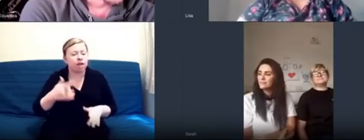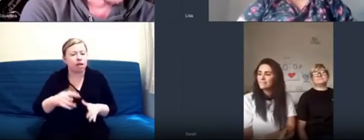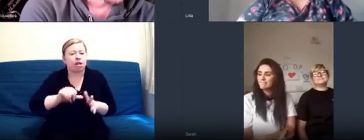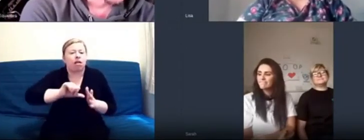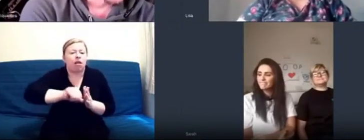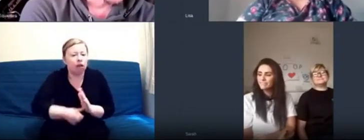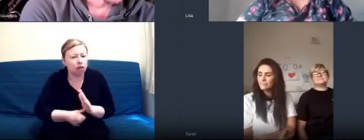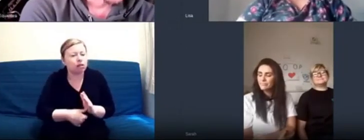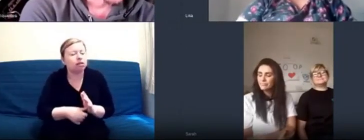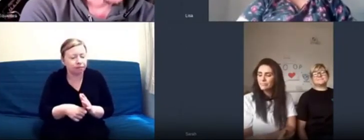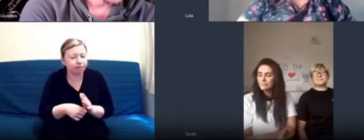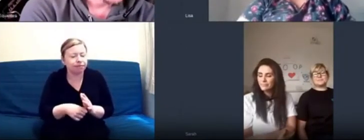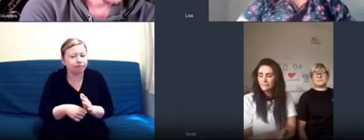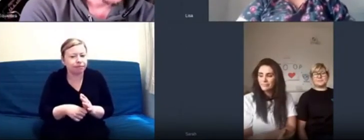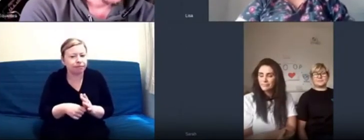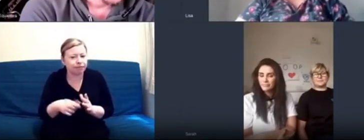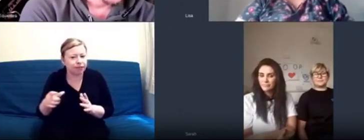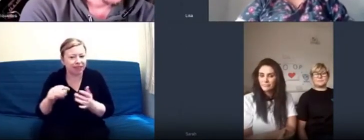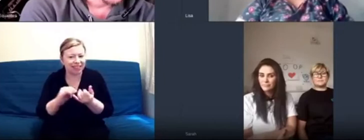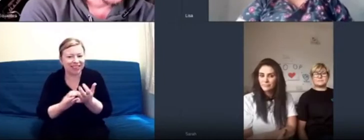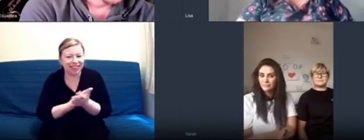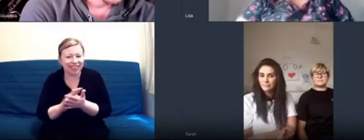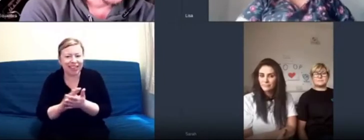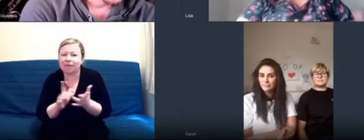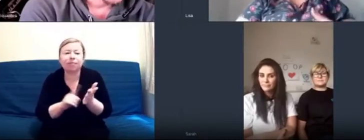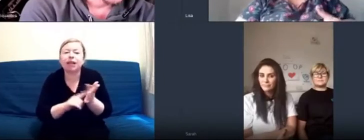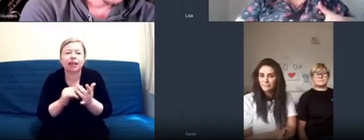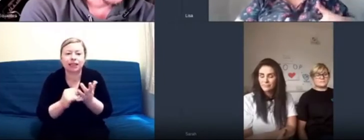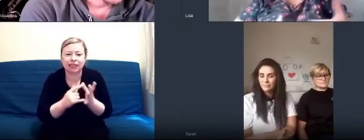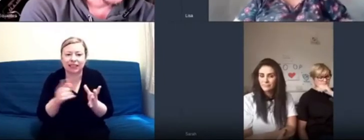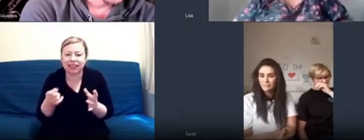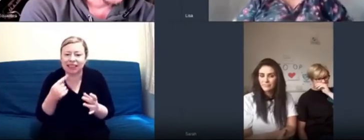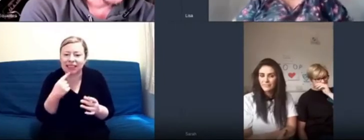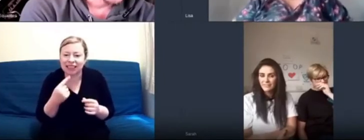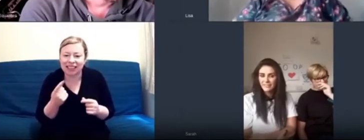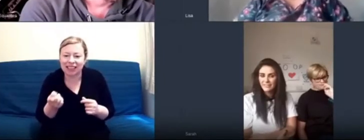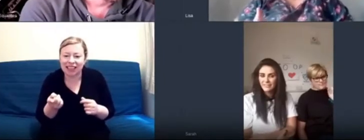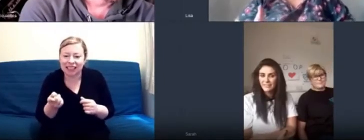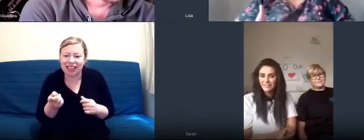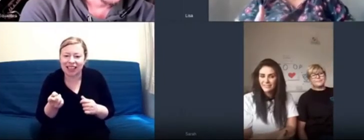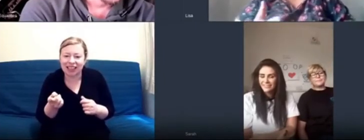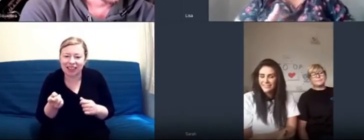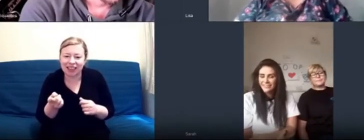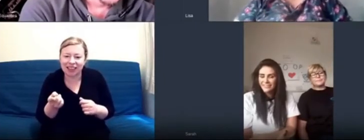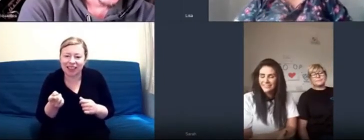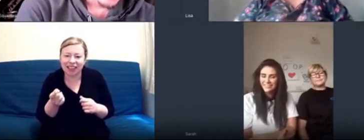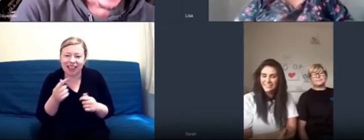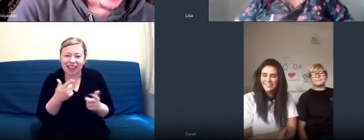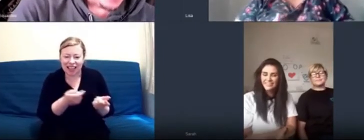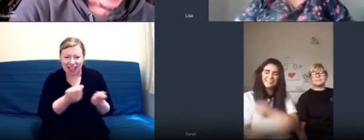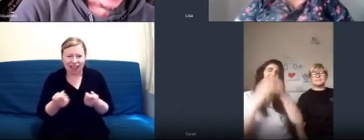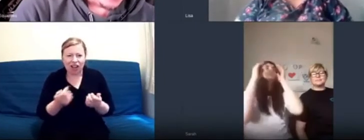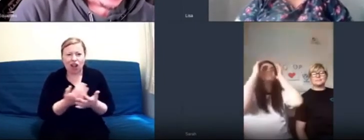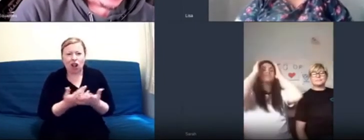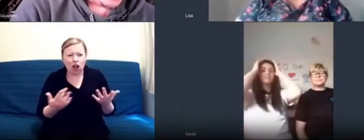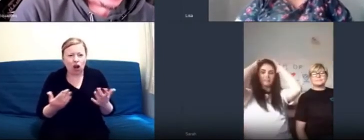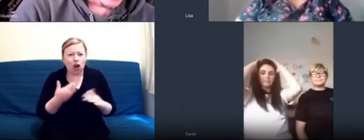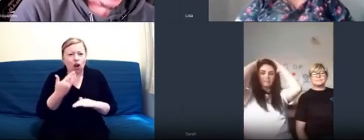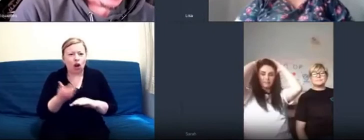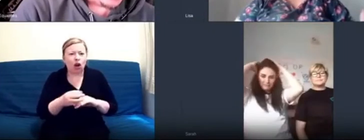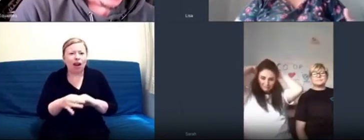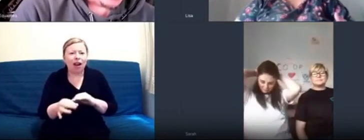It was hard. But I felt like, you know, they made the kids do all these activities